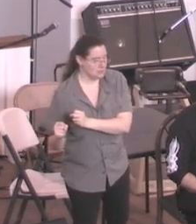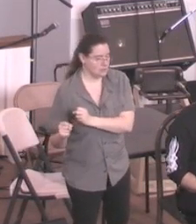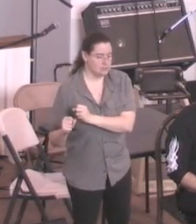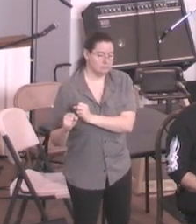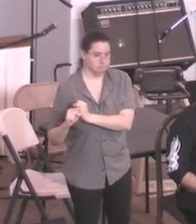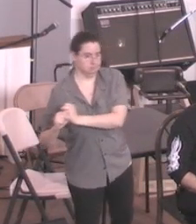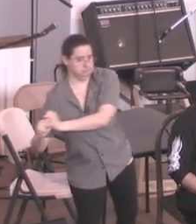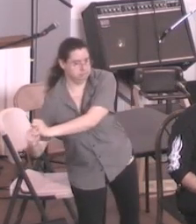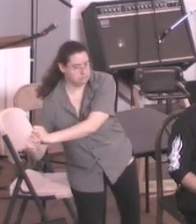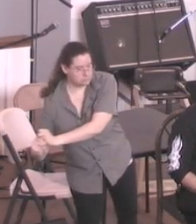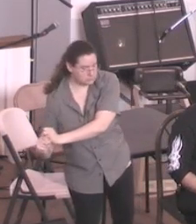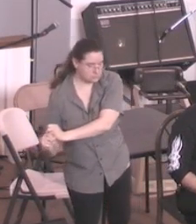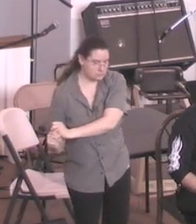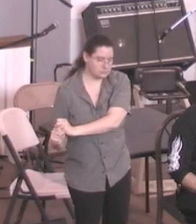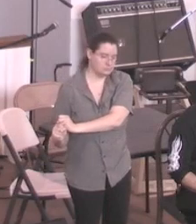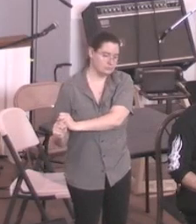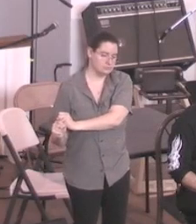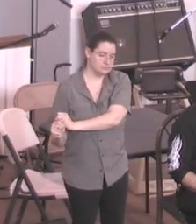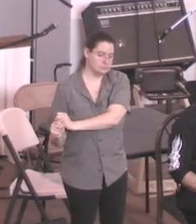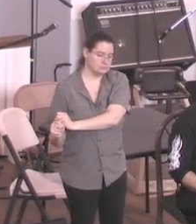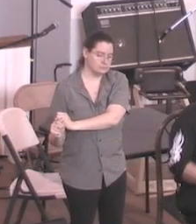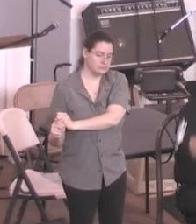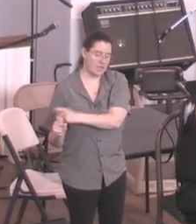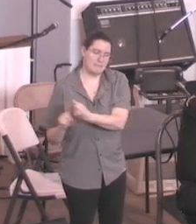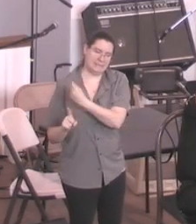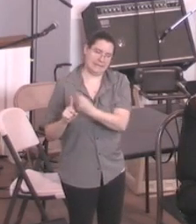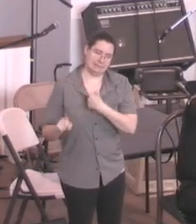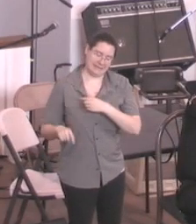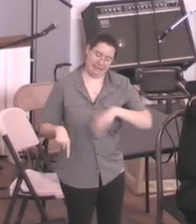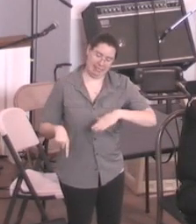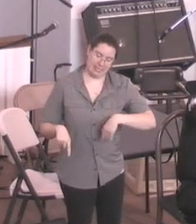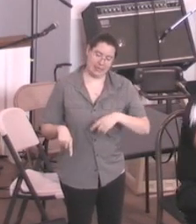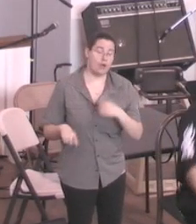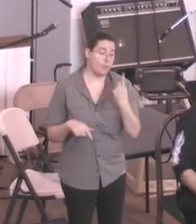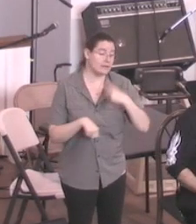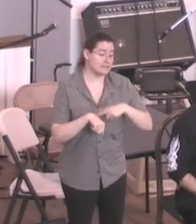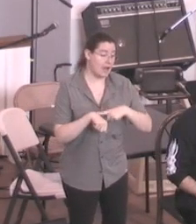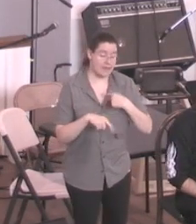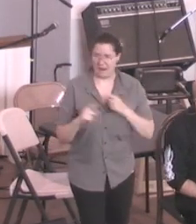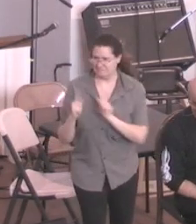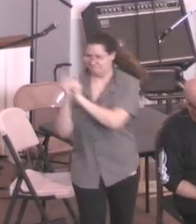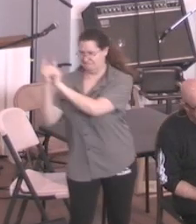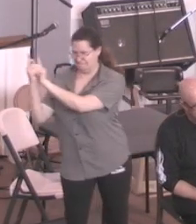pulled me. He never did beat me. I had him up against the wall once, but